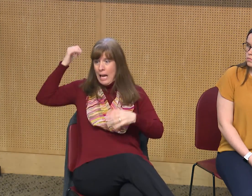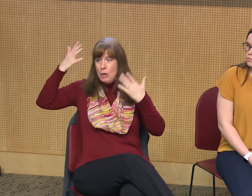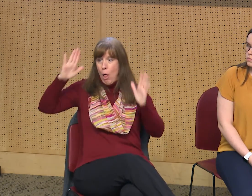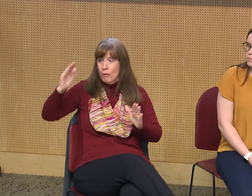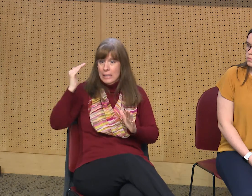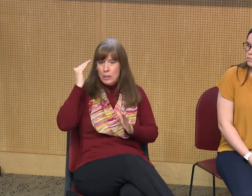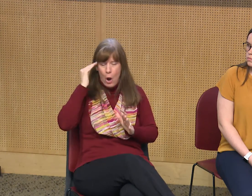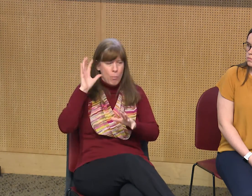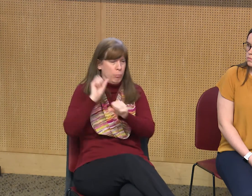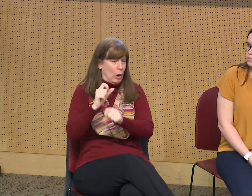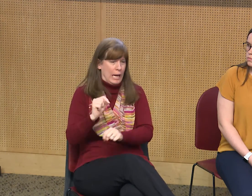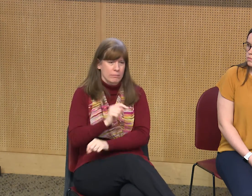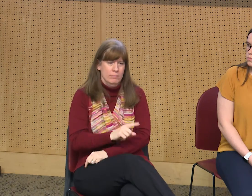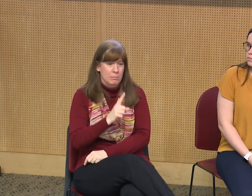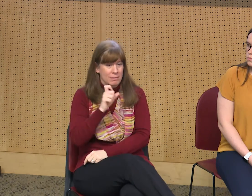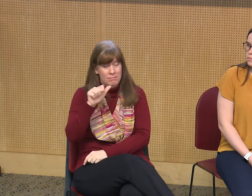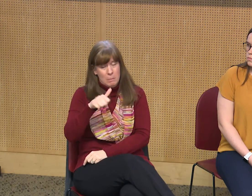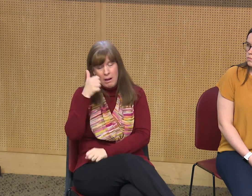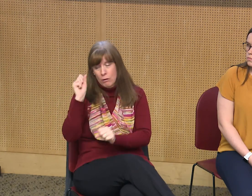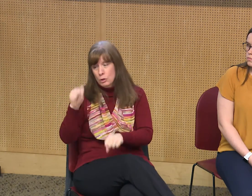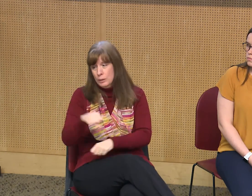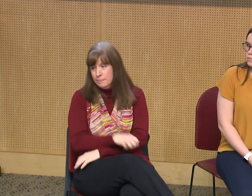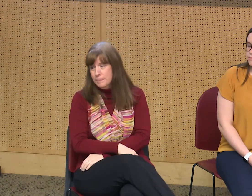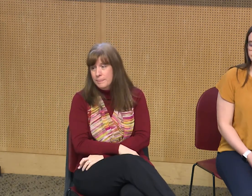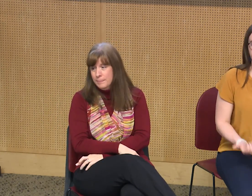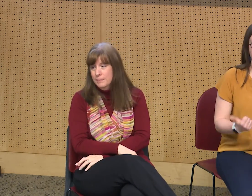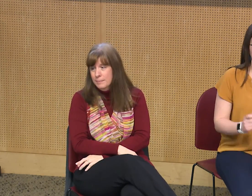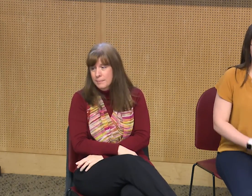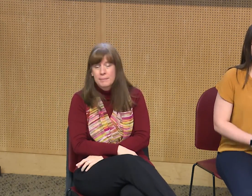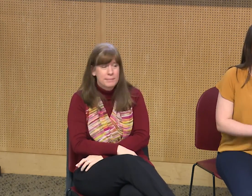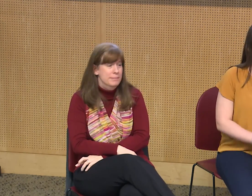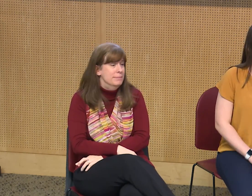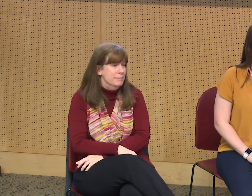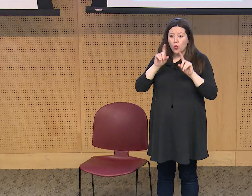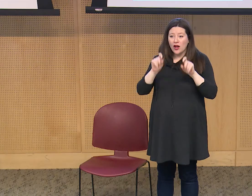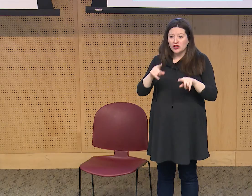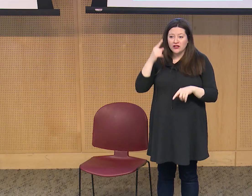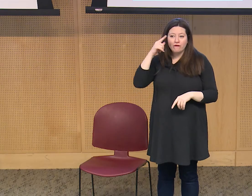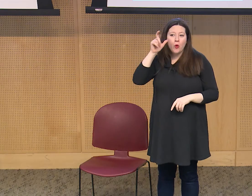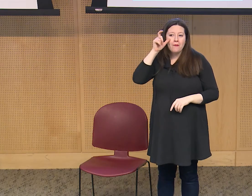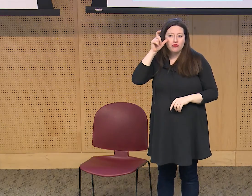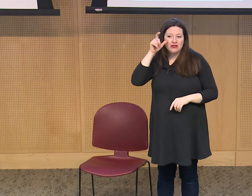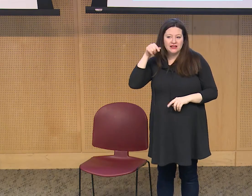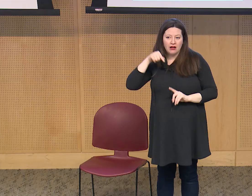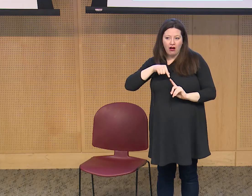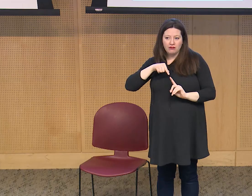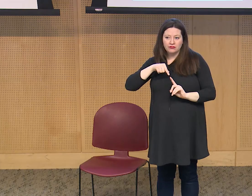But if you already know in advance, book it as soon as you can, basically. This is a question from